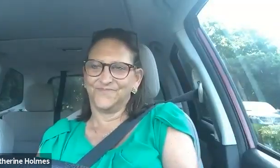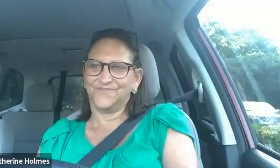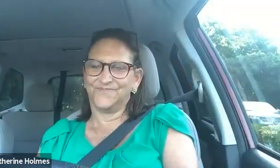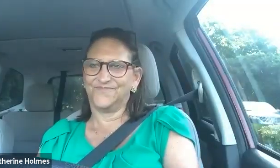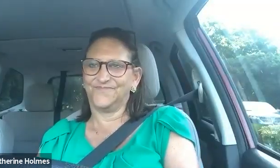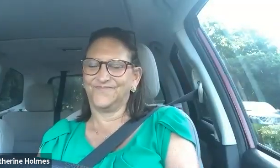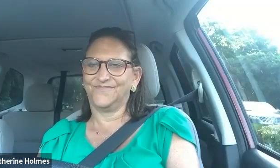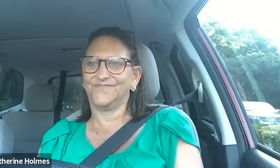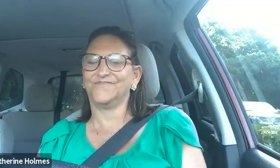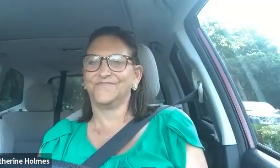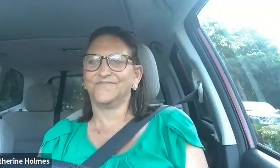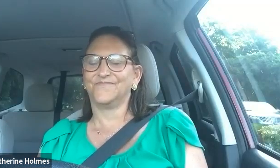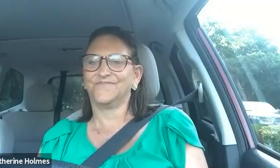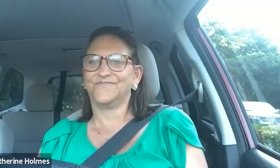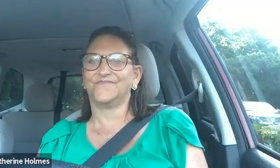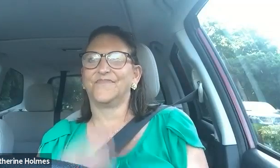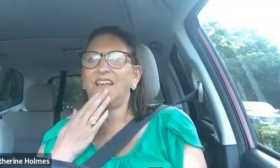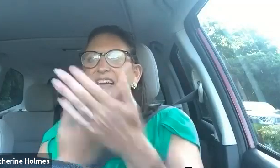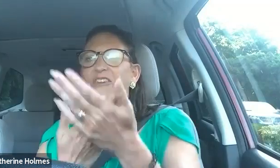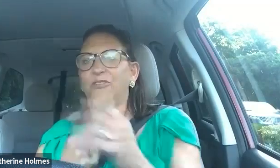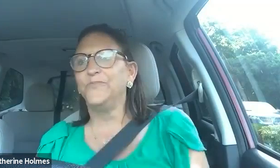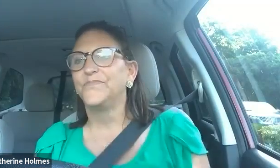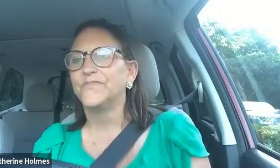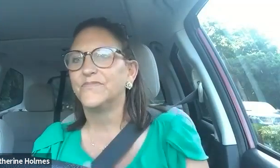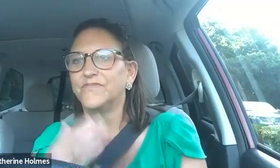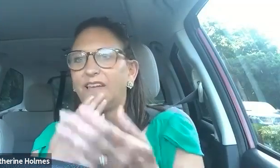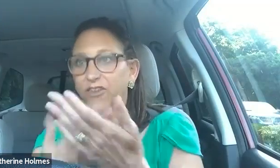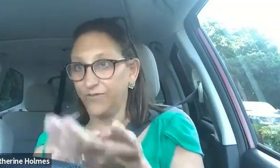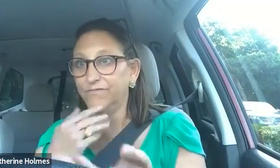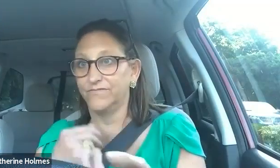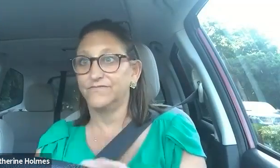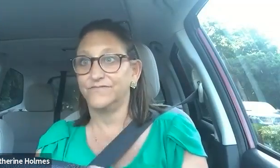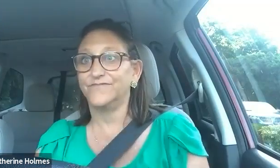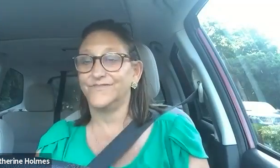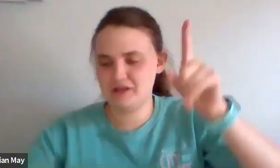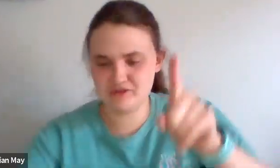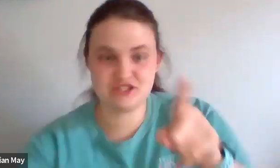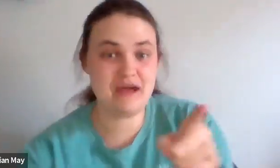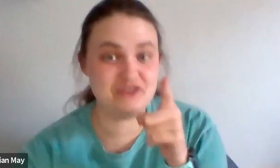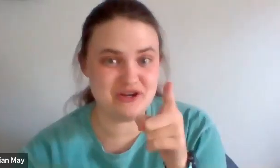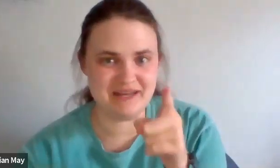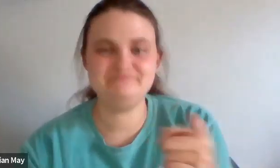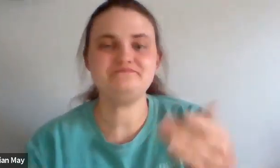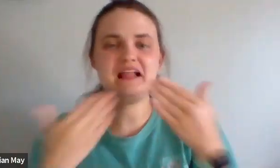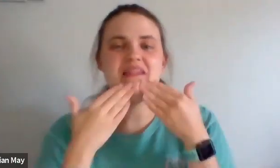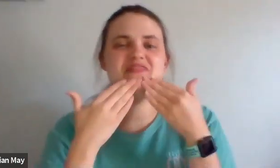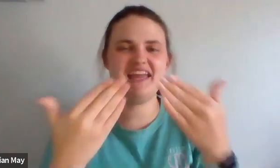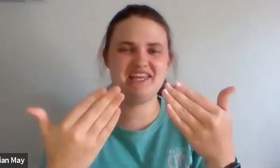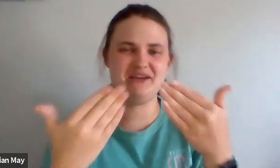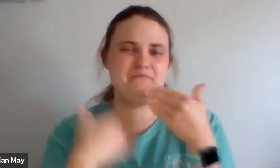so. Thank you. Thank you. Well, Yeah. close. So you have good. Oh,